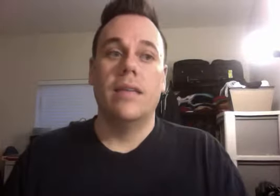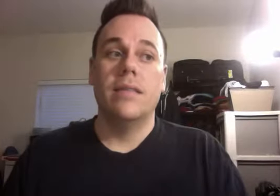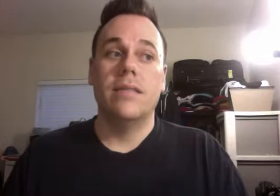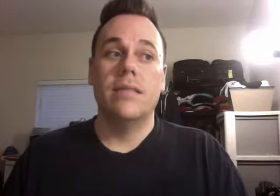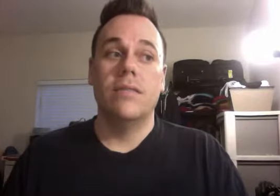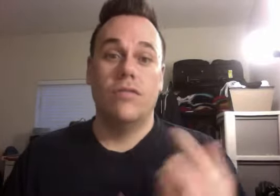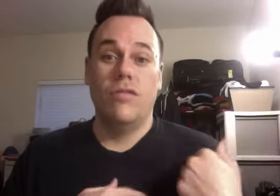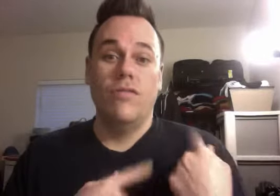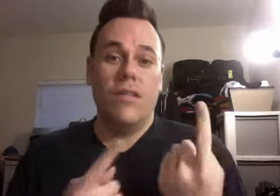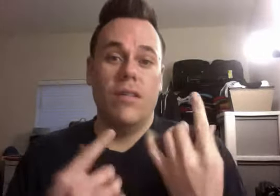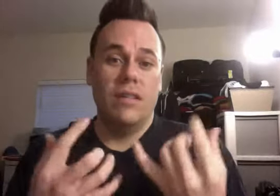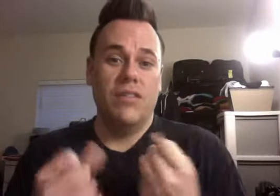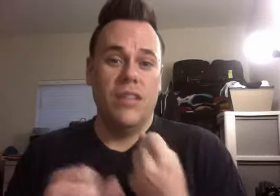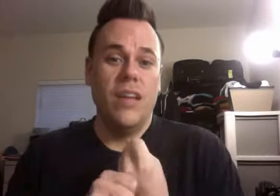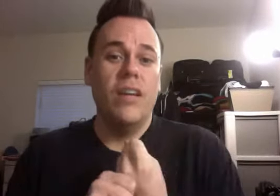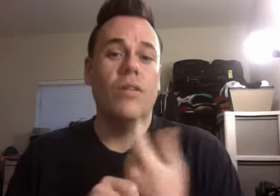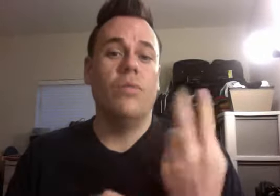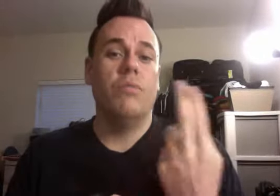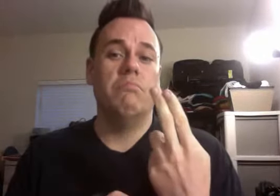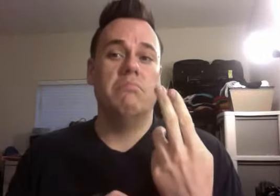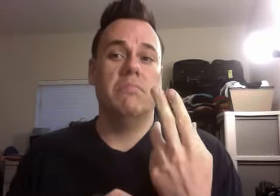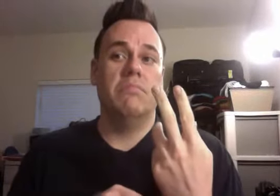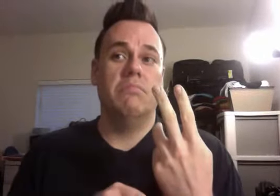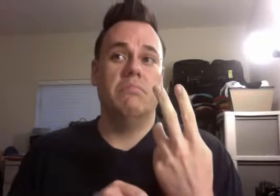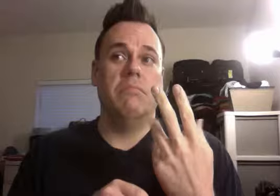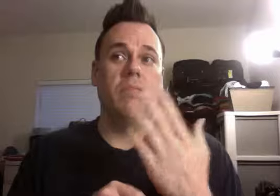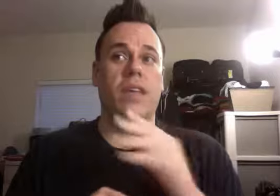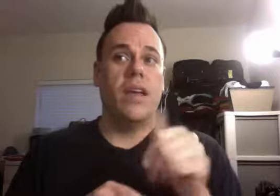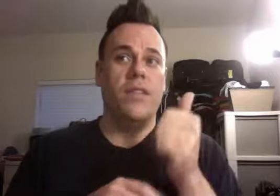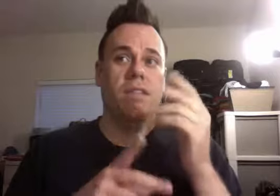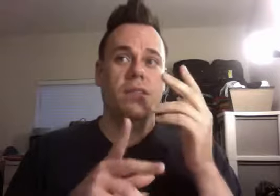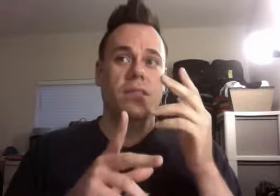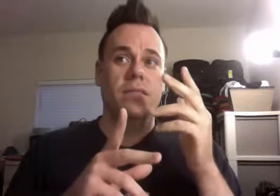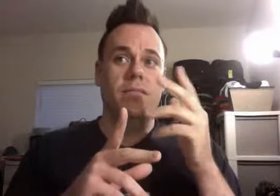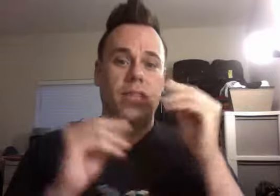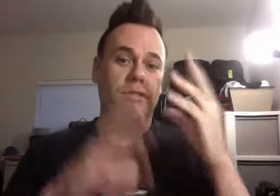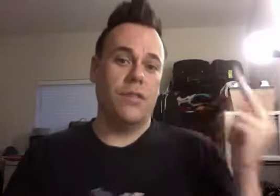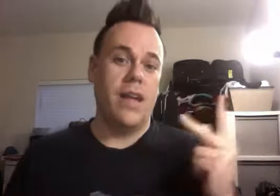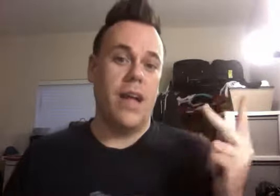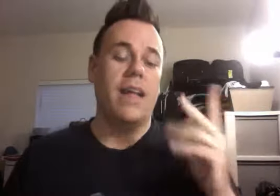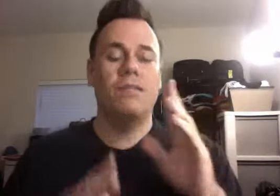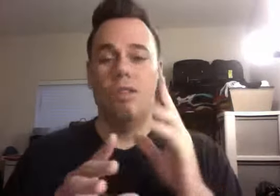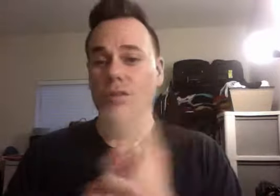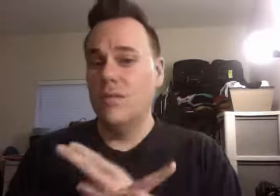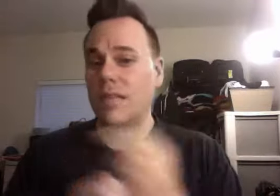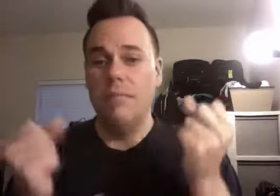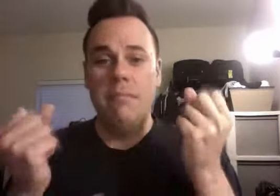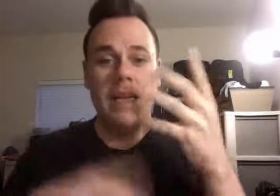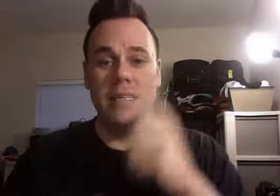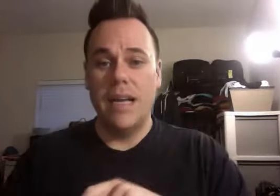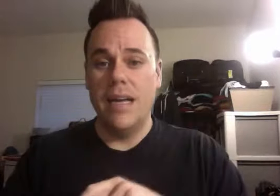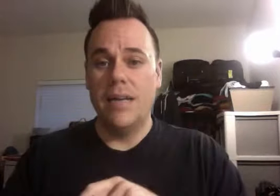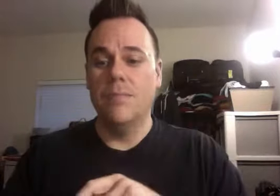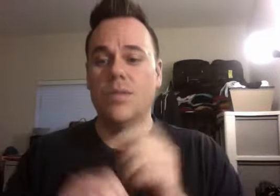And so far this year, the other teacher and I have used it many times with